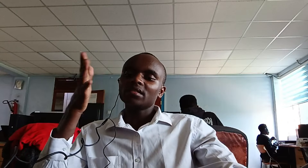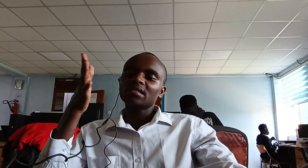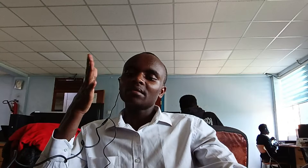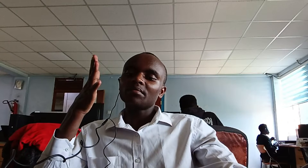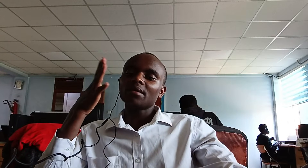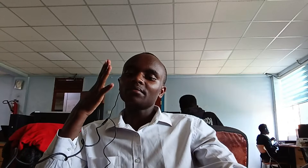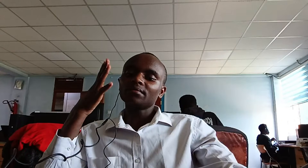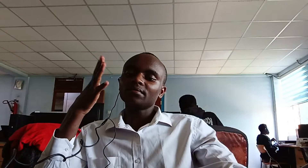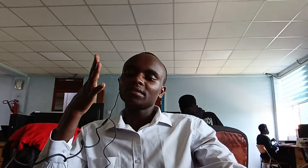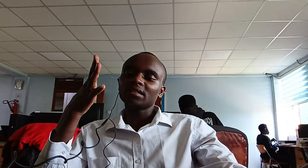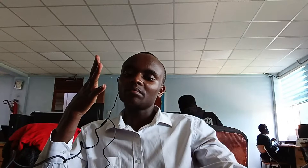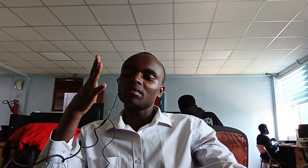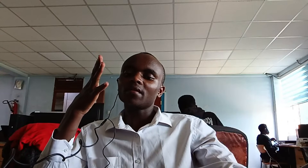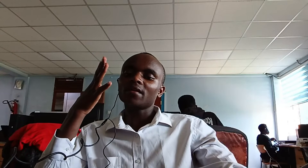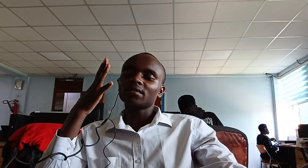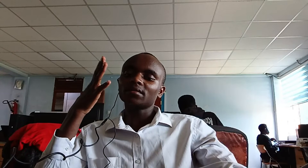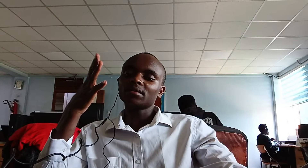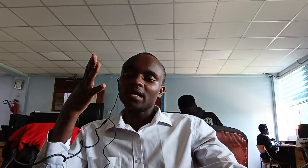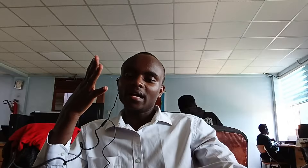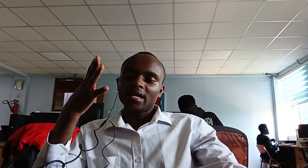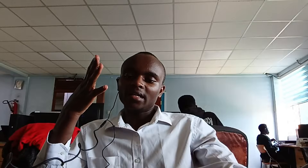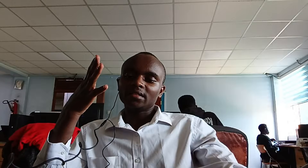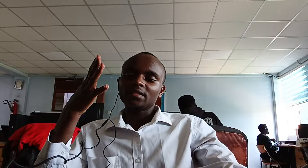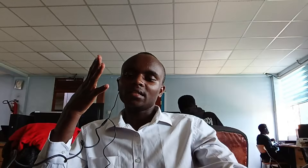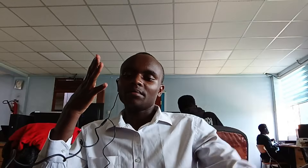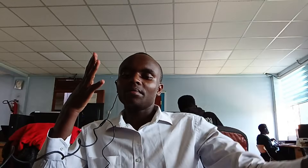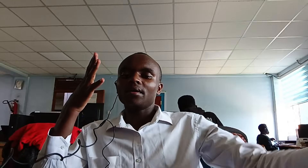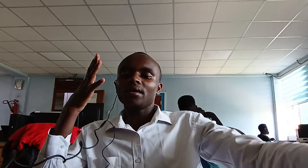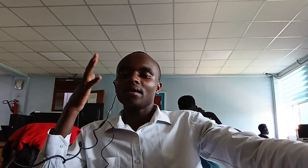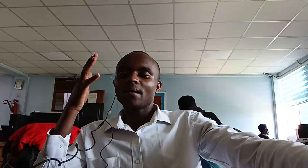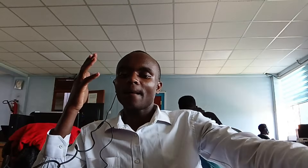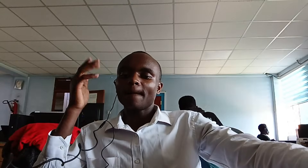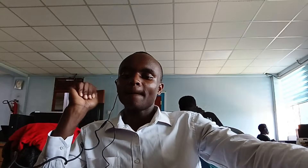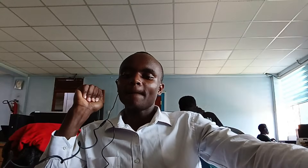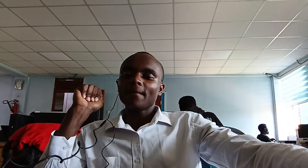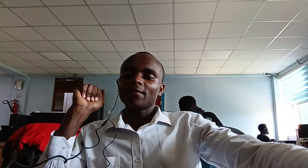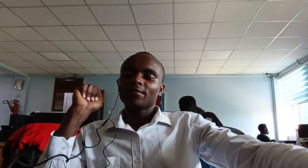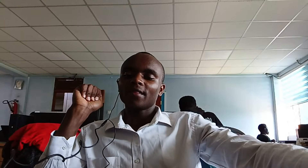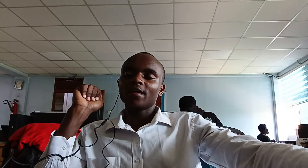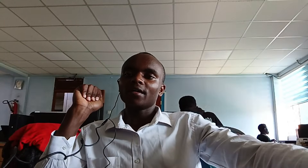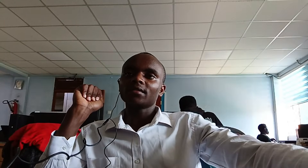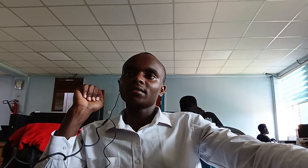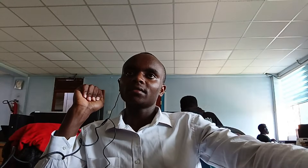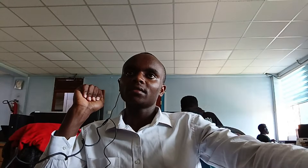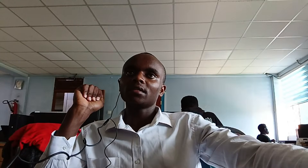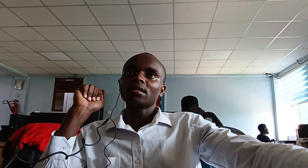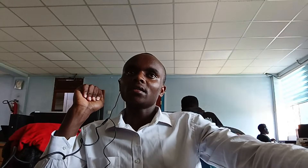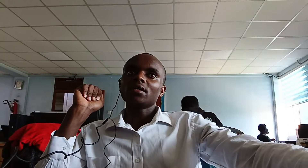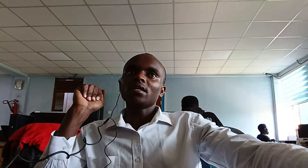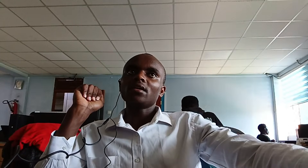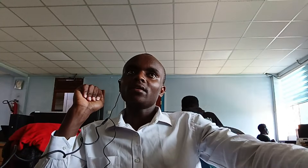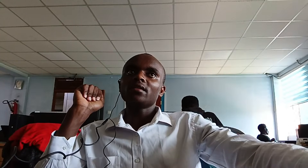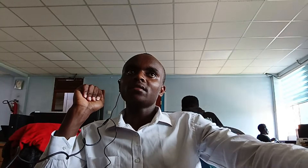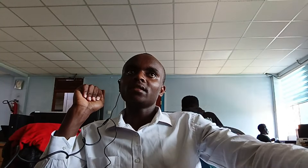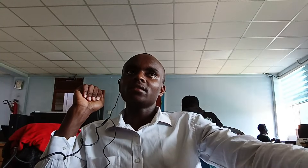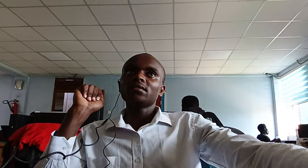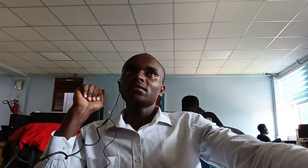step mom, step brother, and step father. Now in this case,